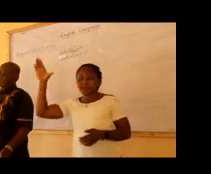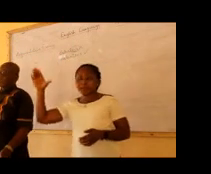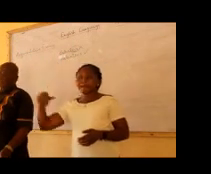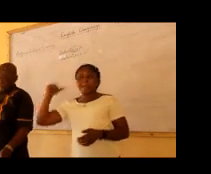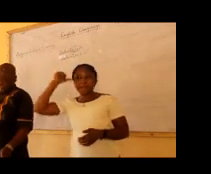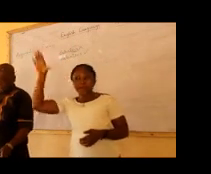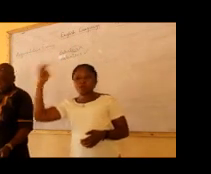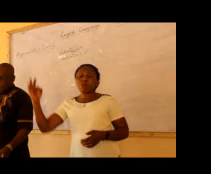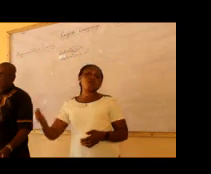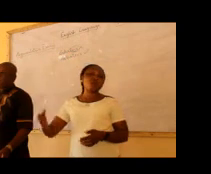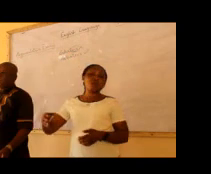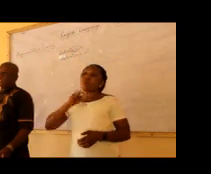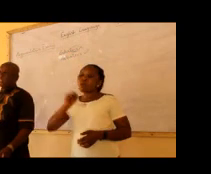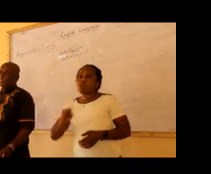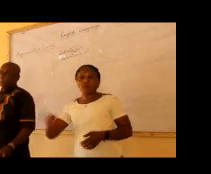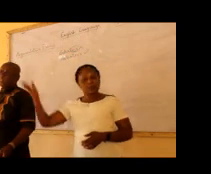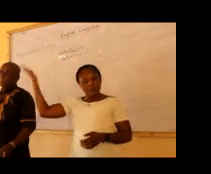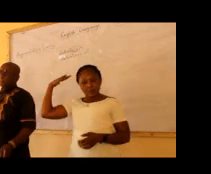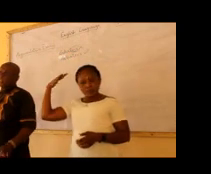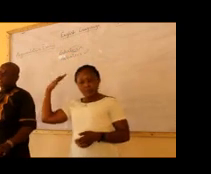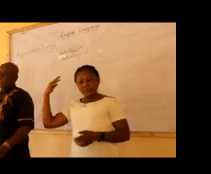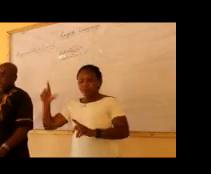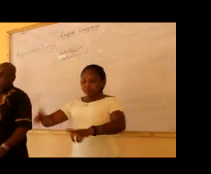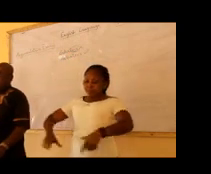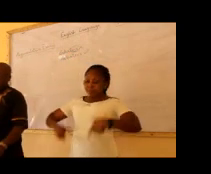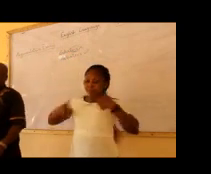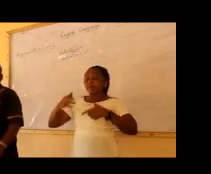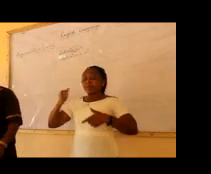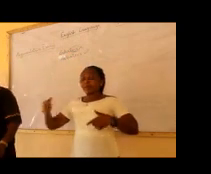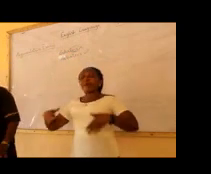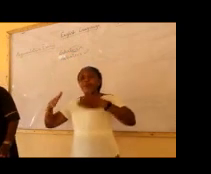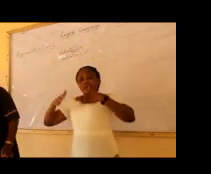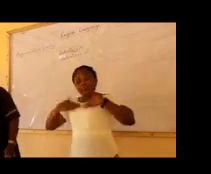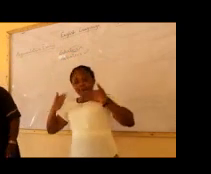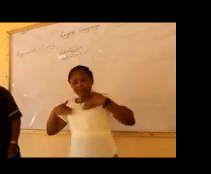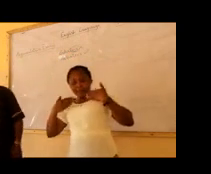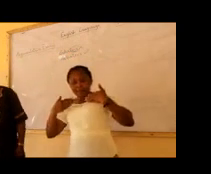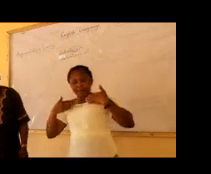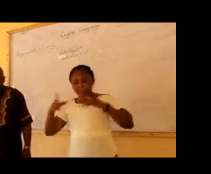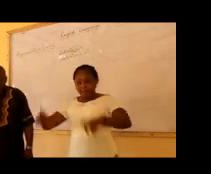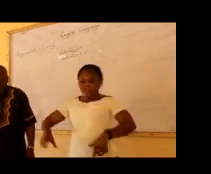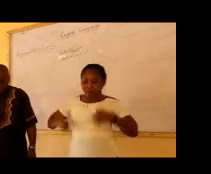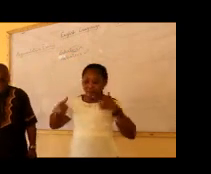happier life than the modern men did.